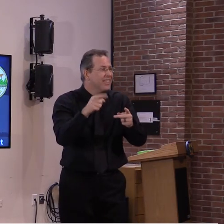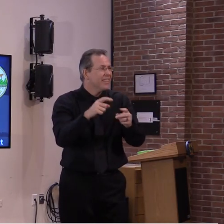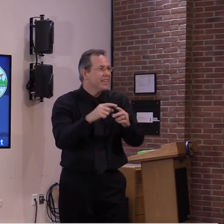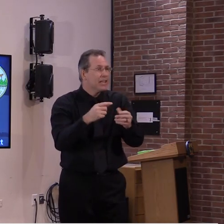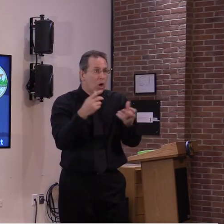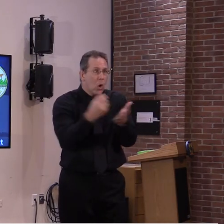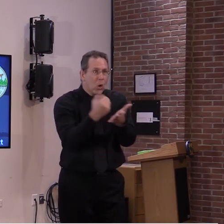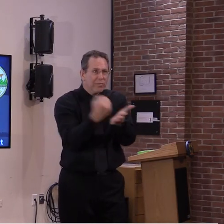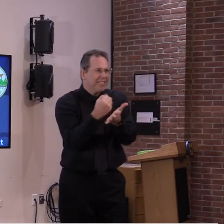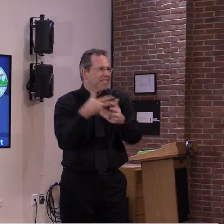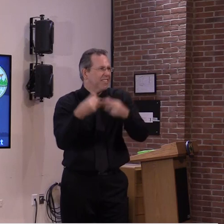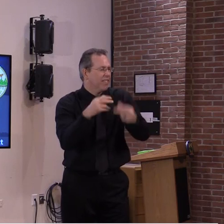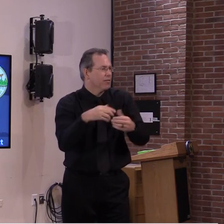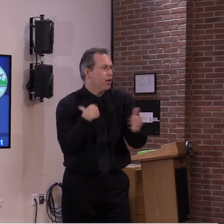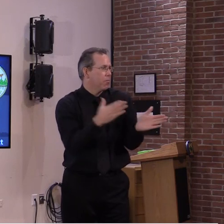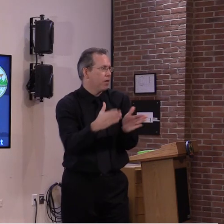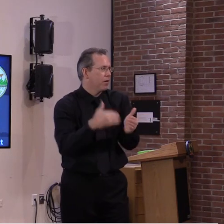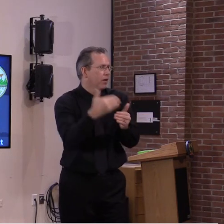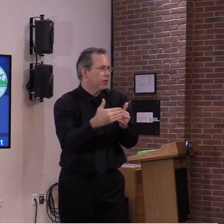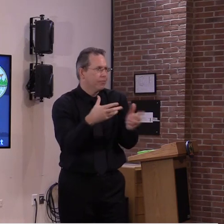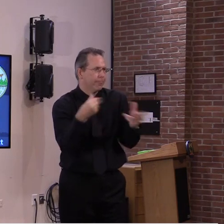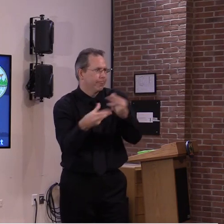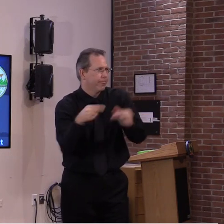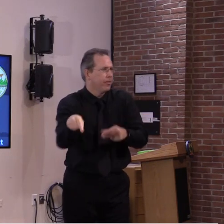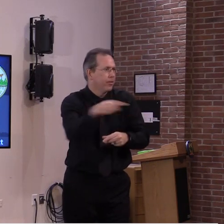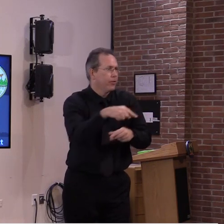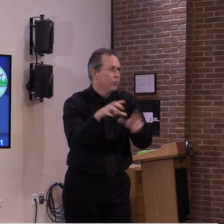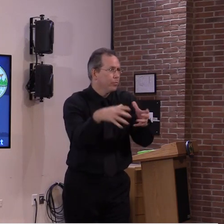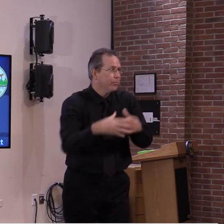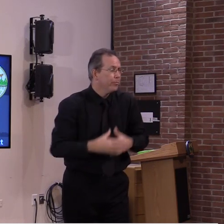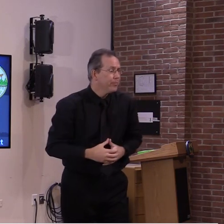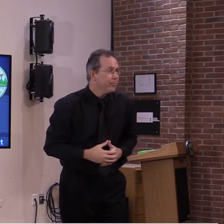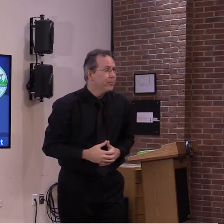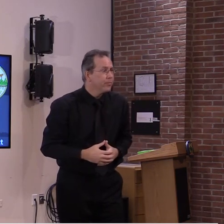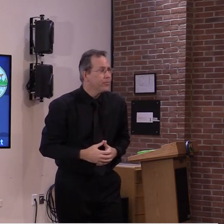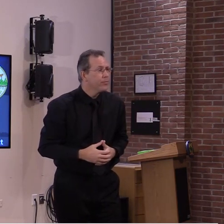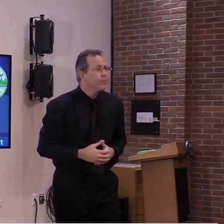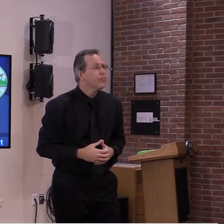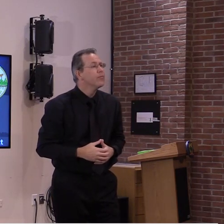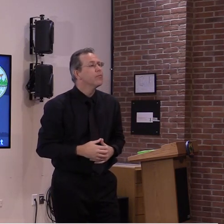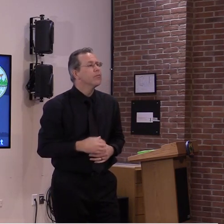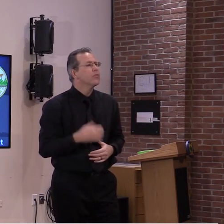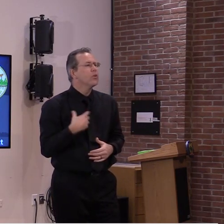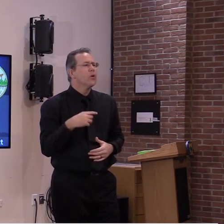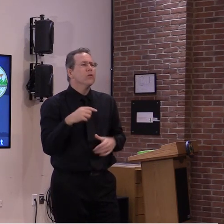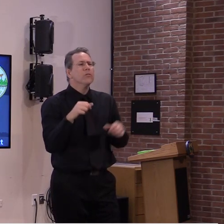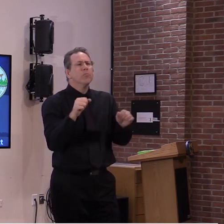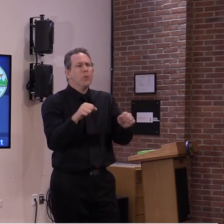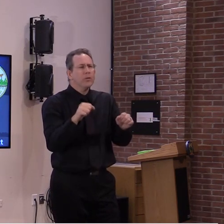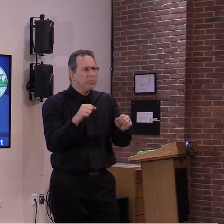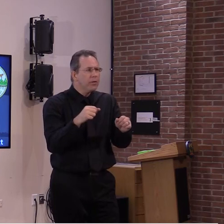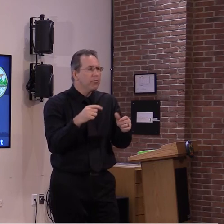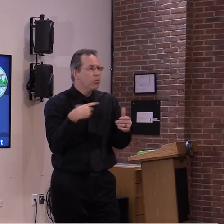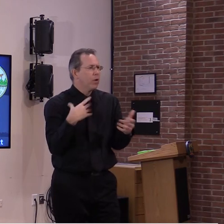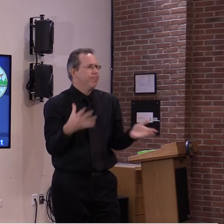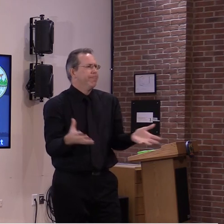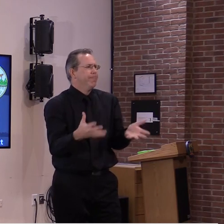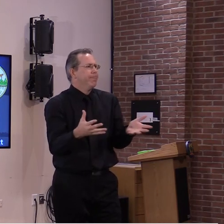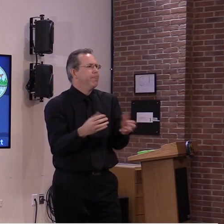So it is possible to rev the system up, if you will. As you've heard